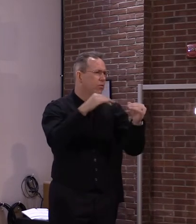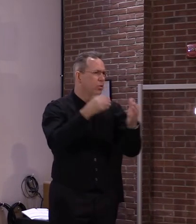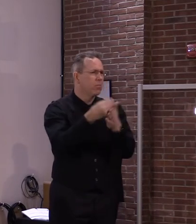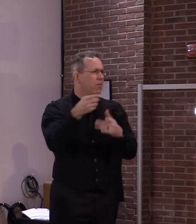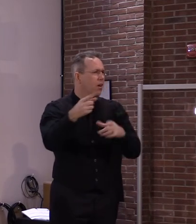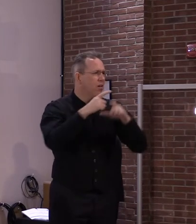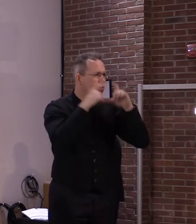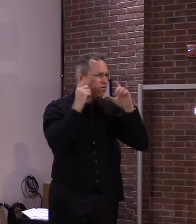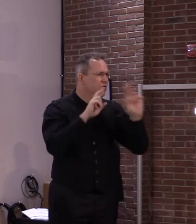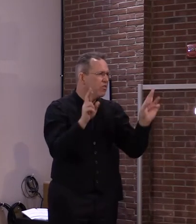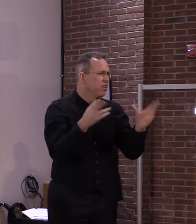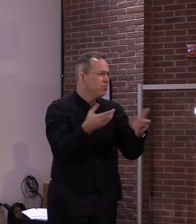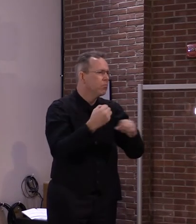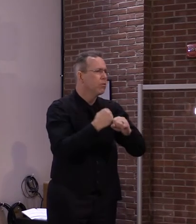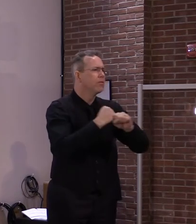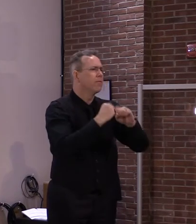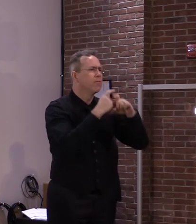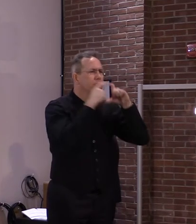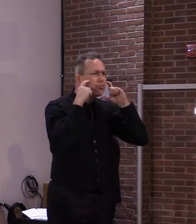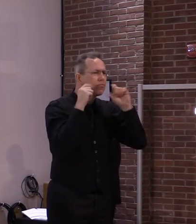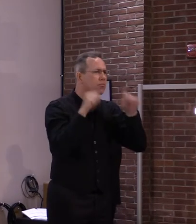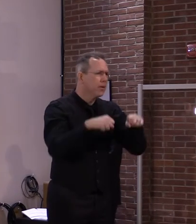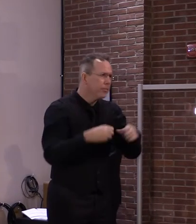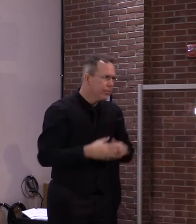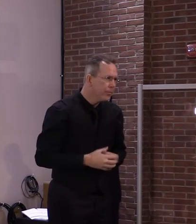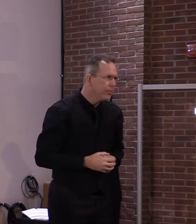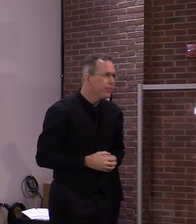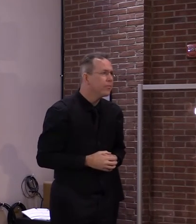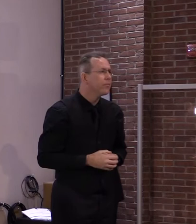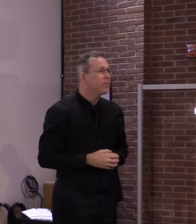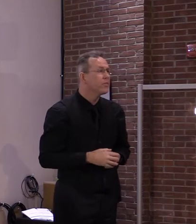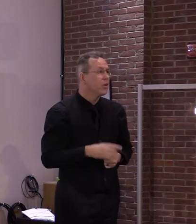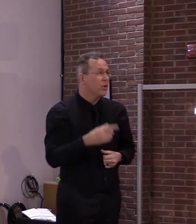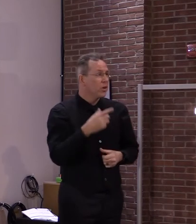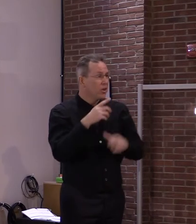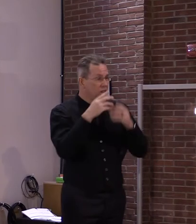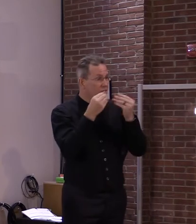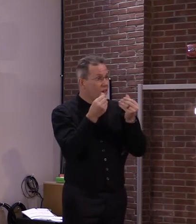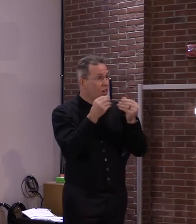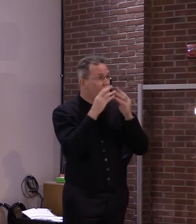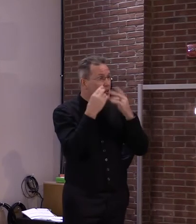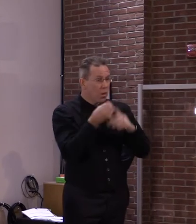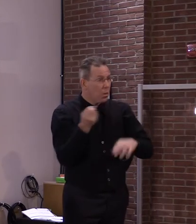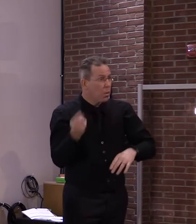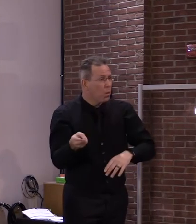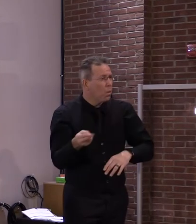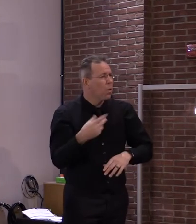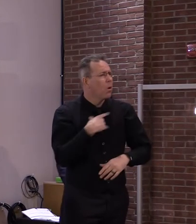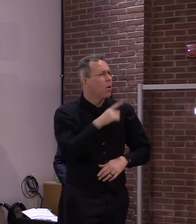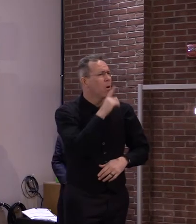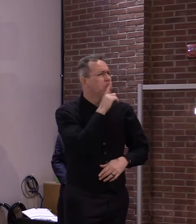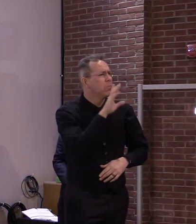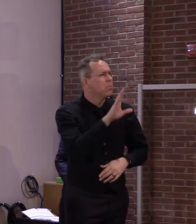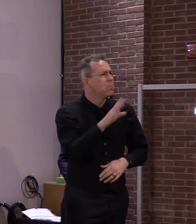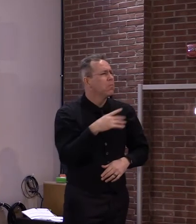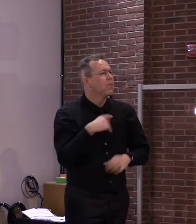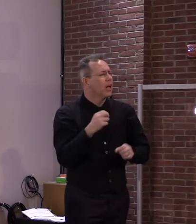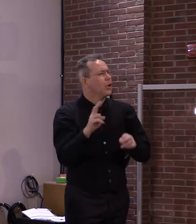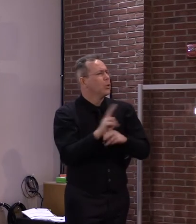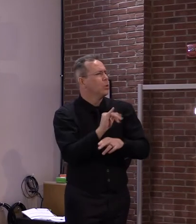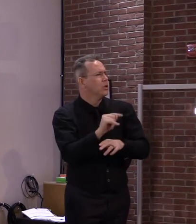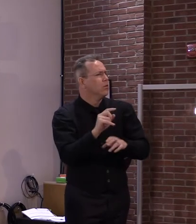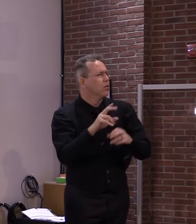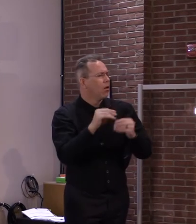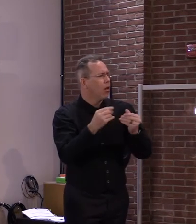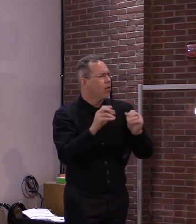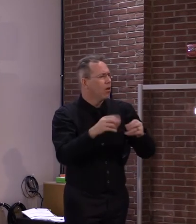but again it's not essential you switch from a cloth mass to a surgical mass but you could and then the last question